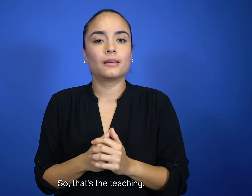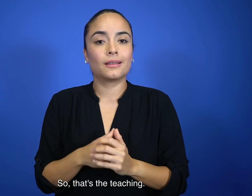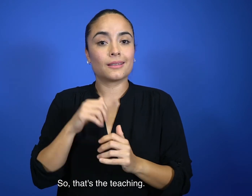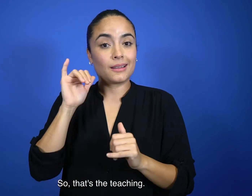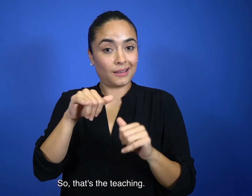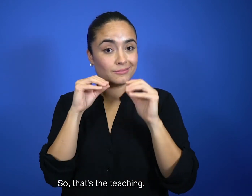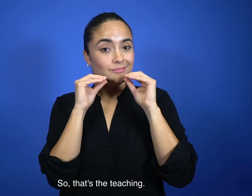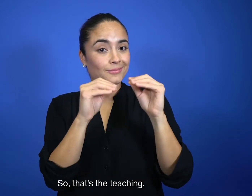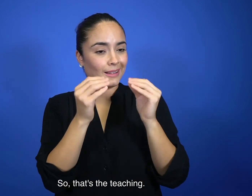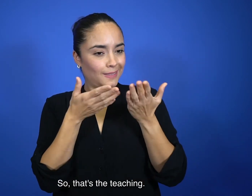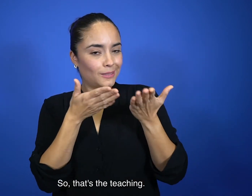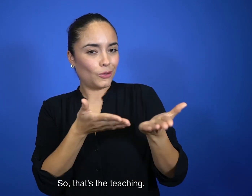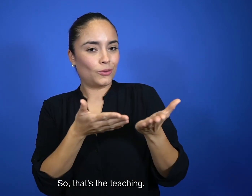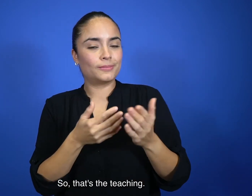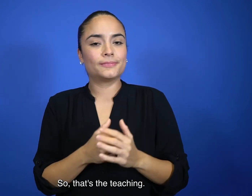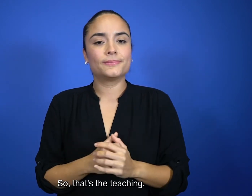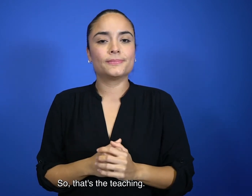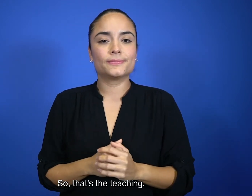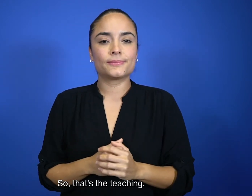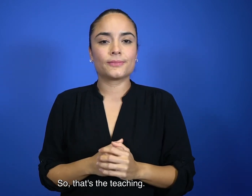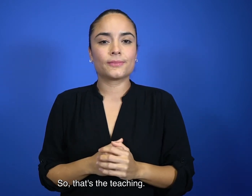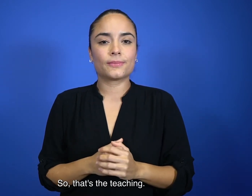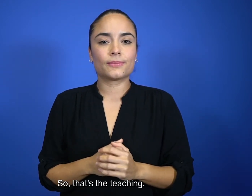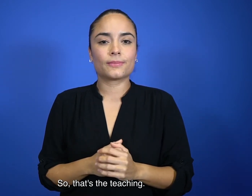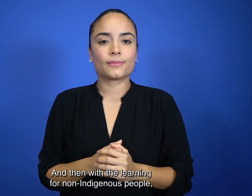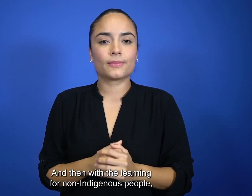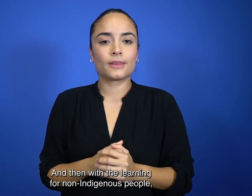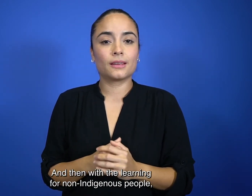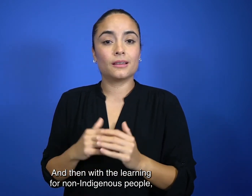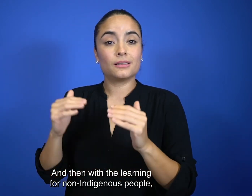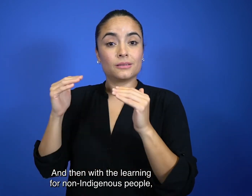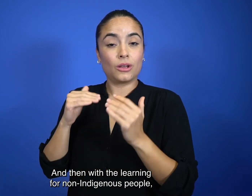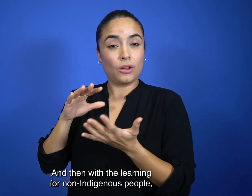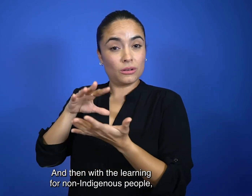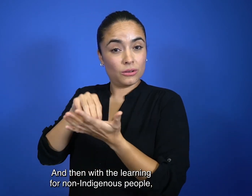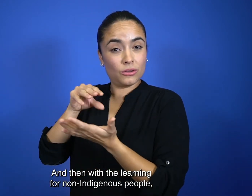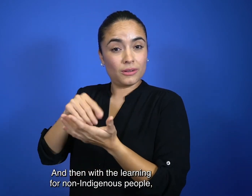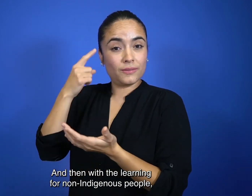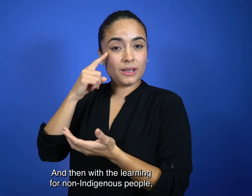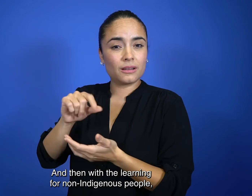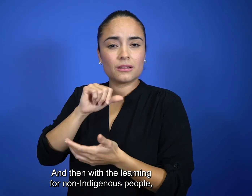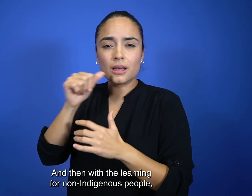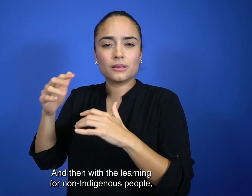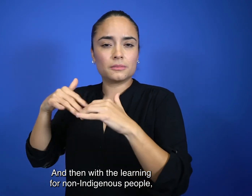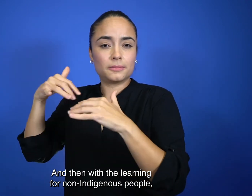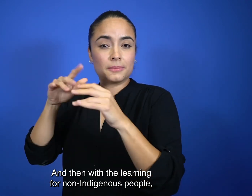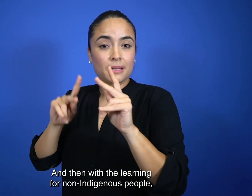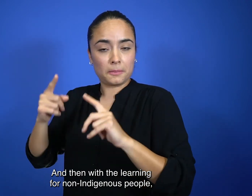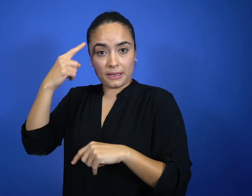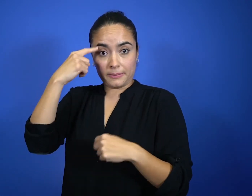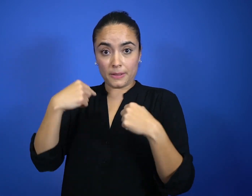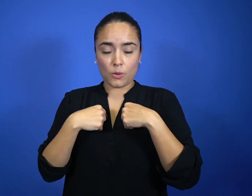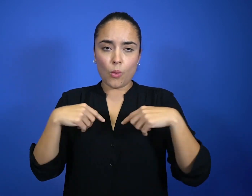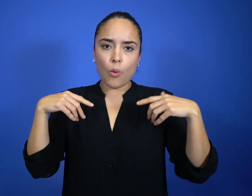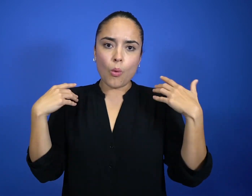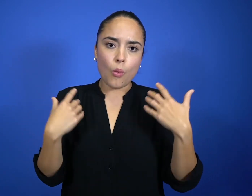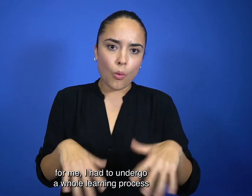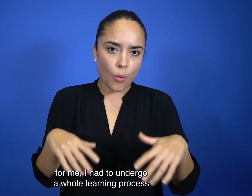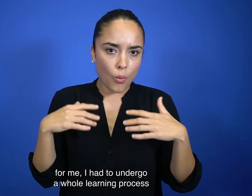So that's the teaching. And then with the learning for non-Indigenous people, for me, I